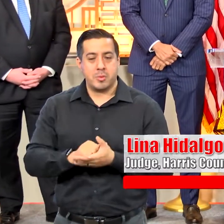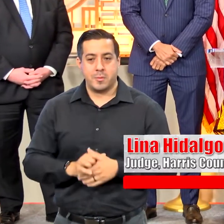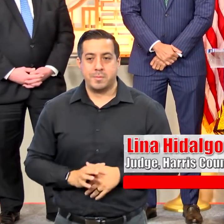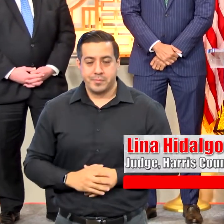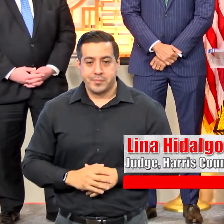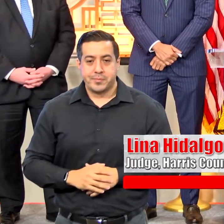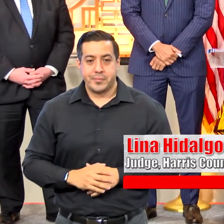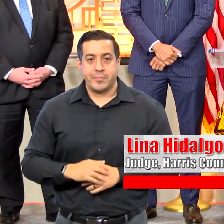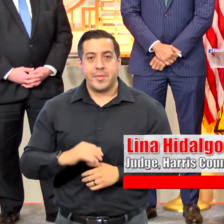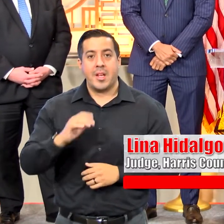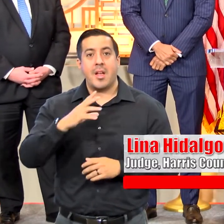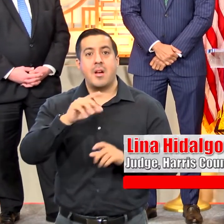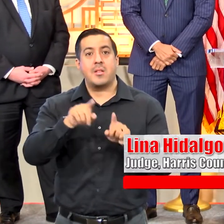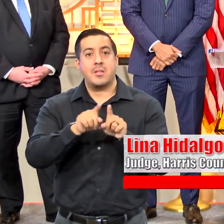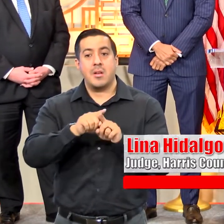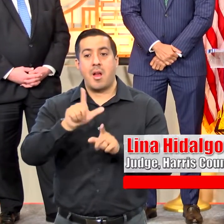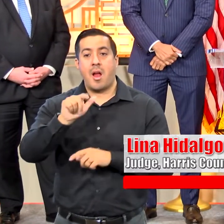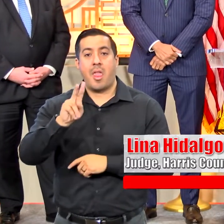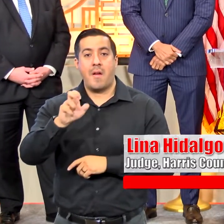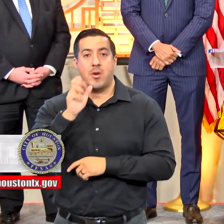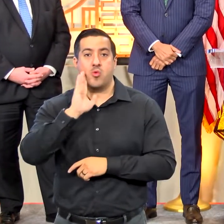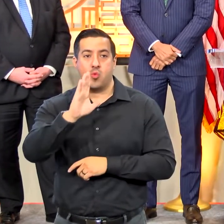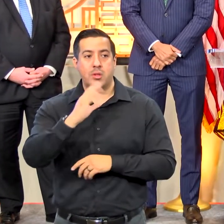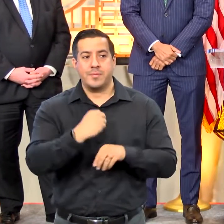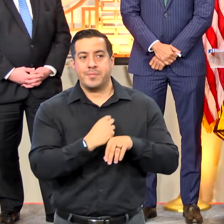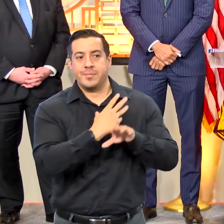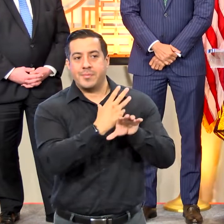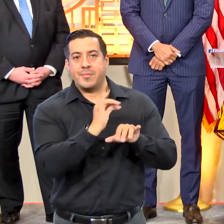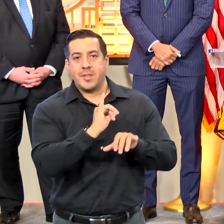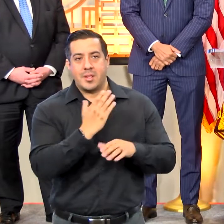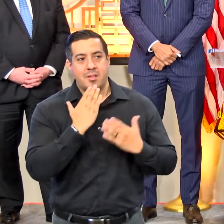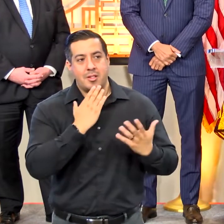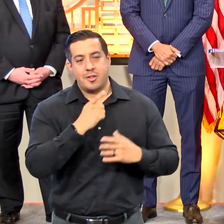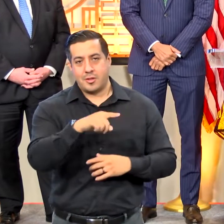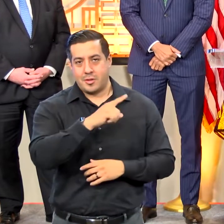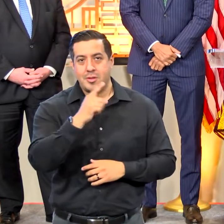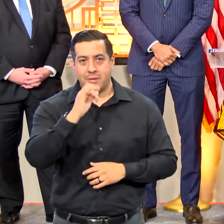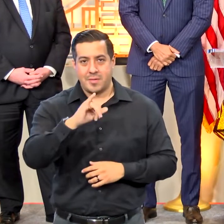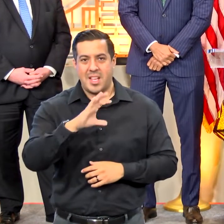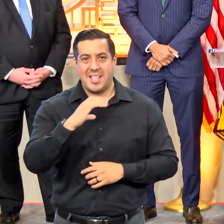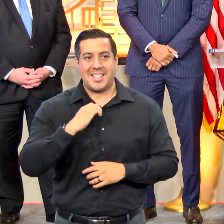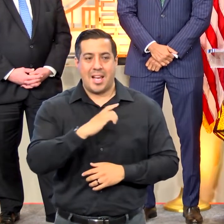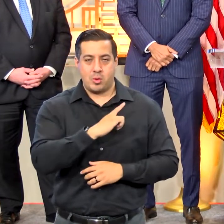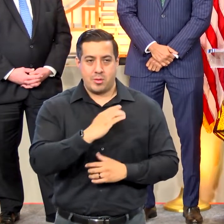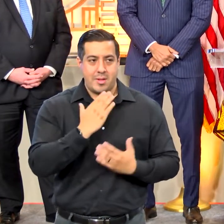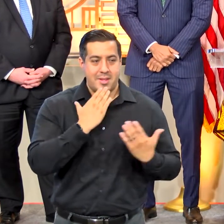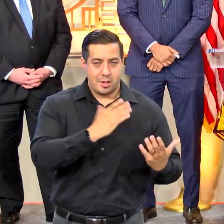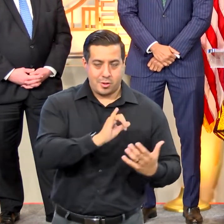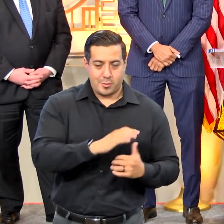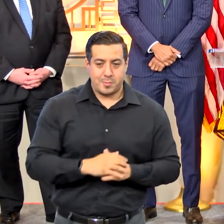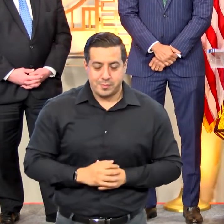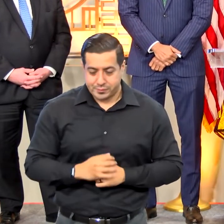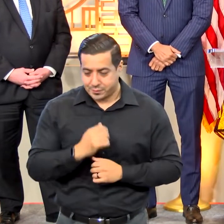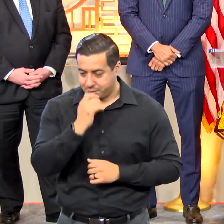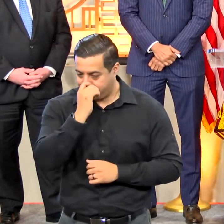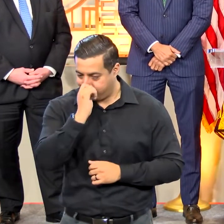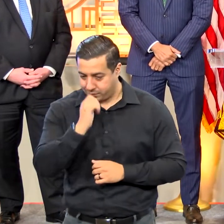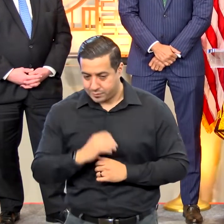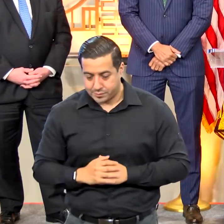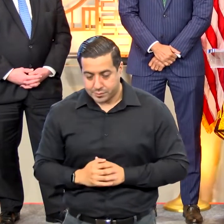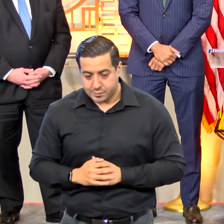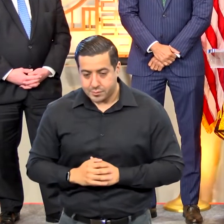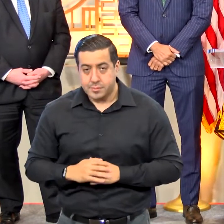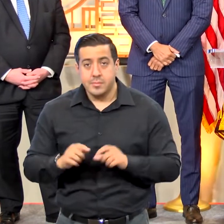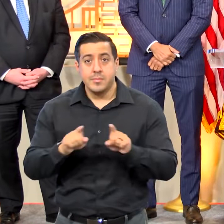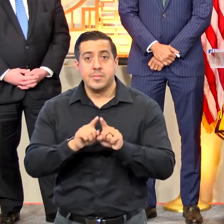Mr. Anthony Love, who joins us from the U.S. Interagency Council, thank you. Let me begin by expressing